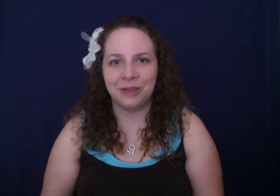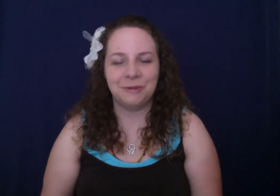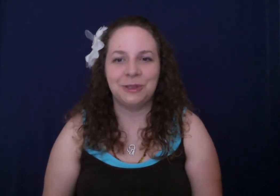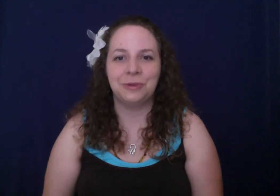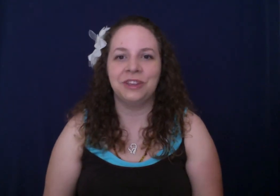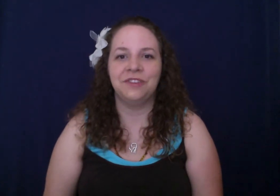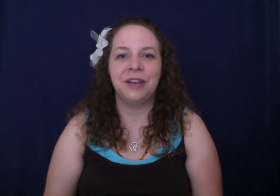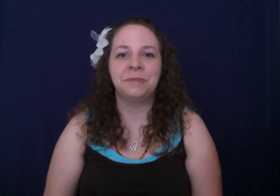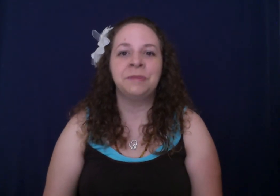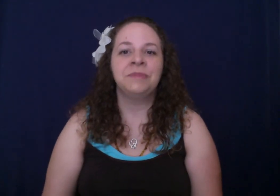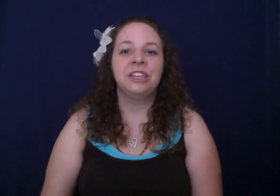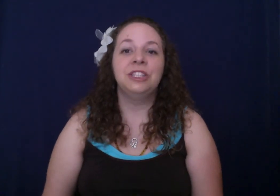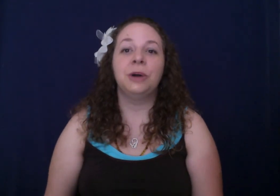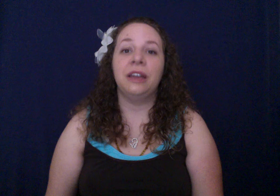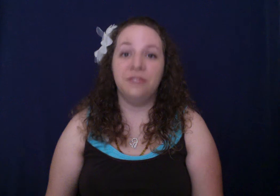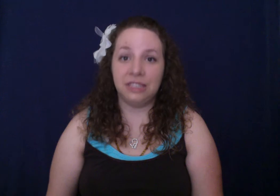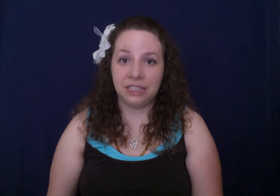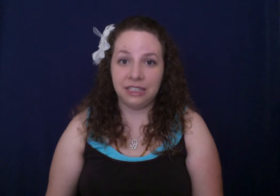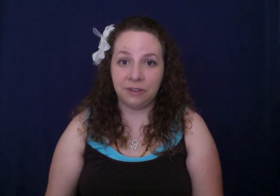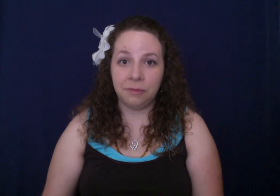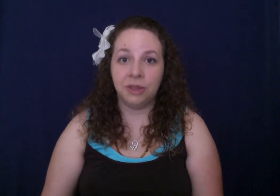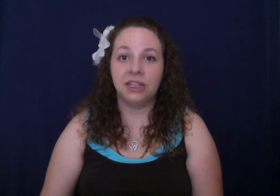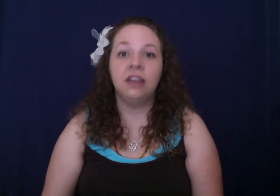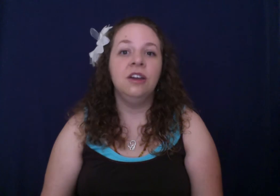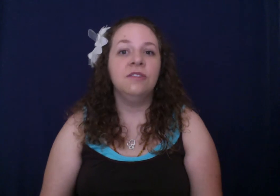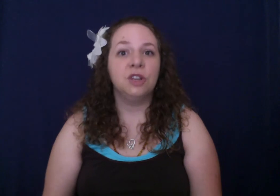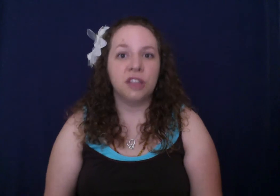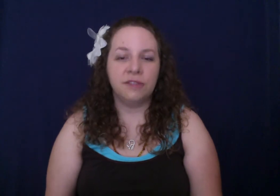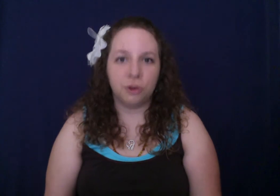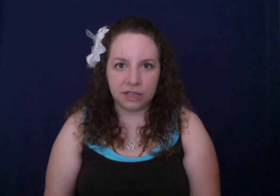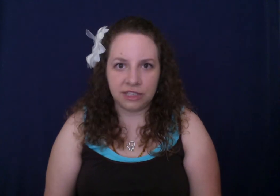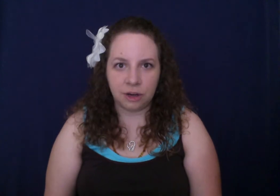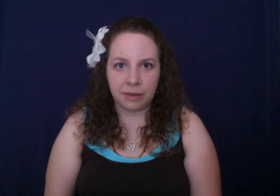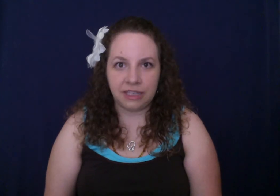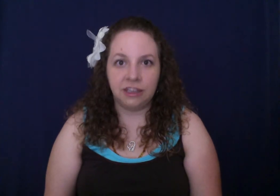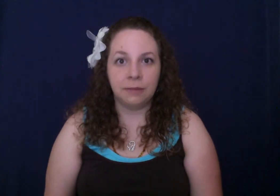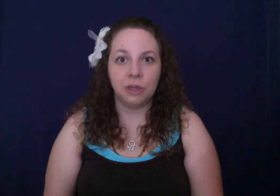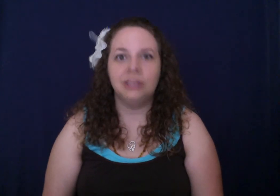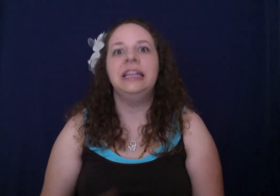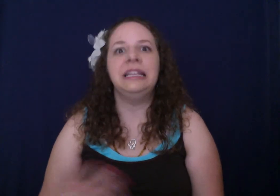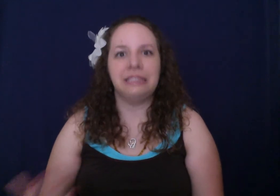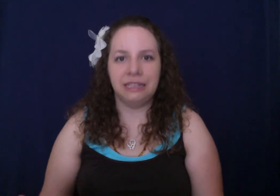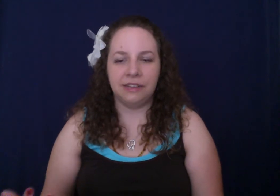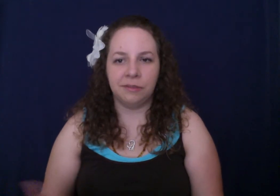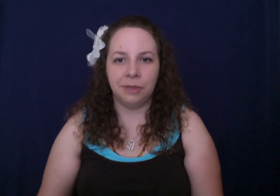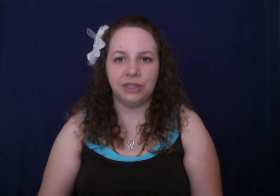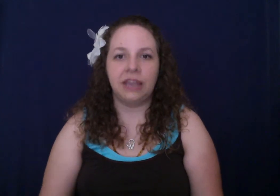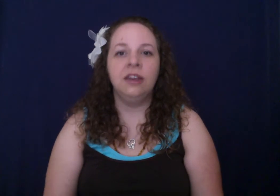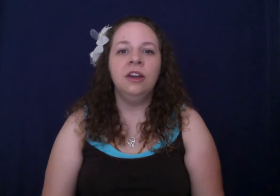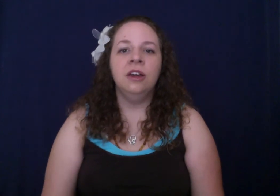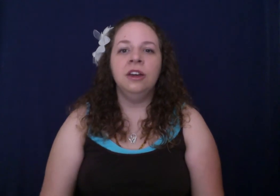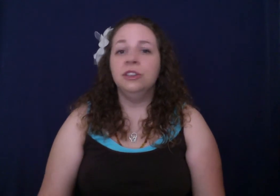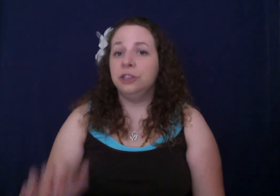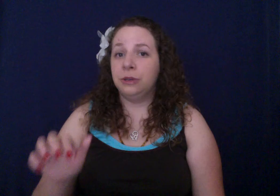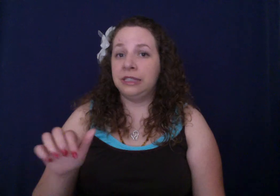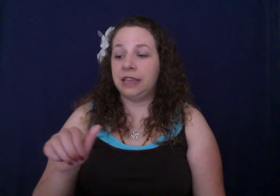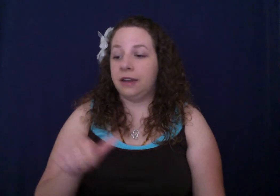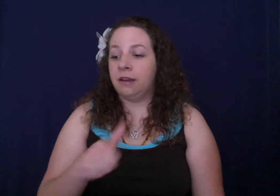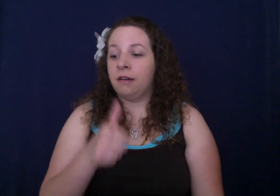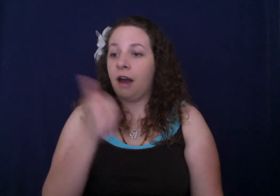is really fun. So if it's in a different building, first off, you're going to start by telling the person it's in a different building. So you can sign